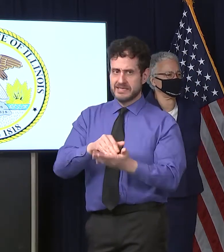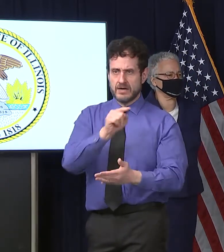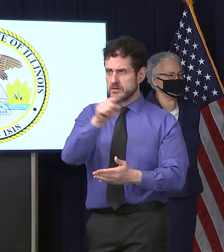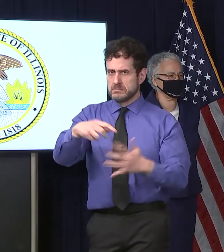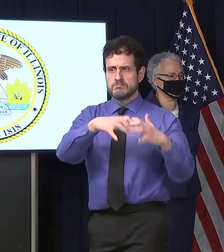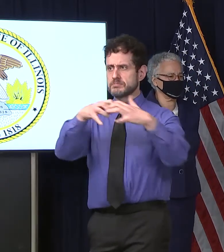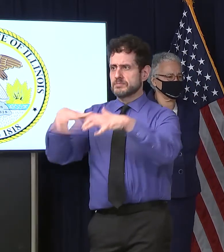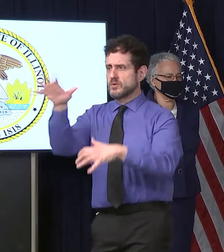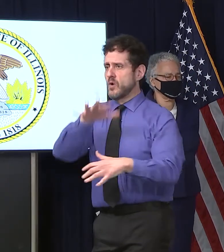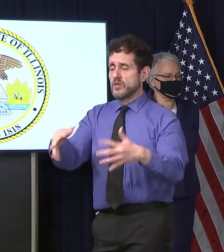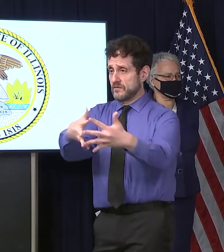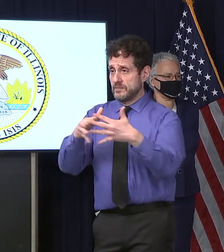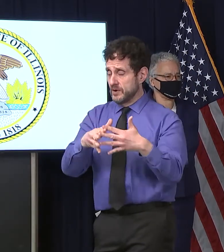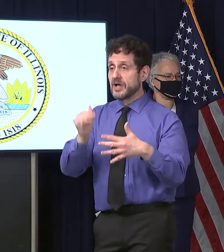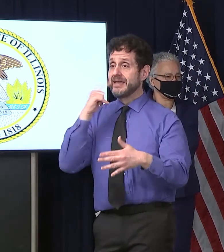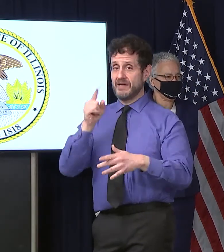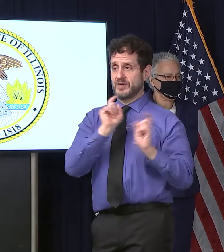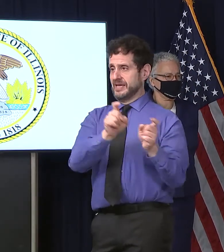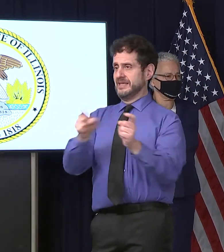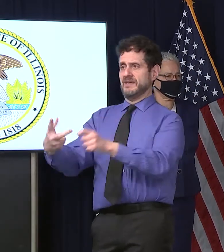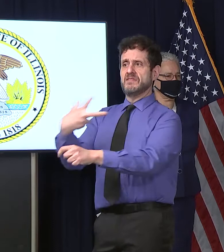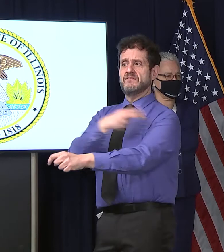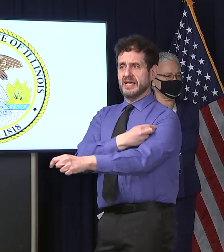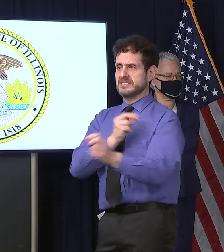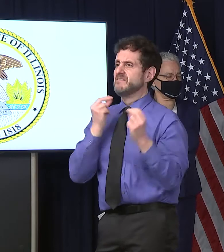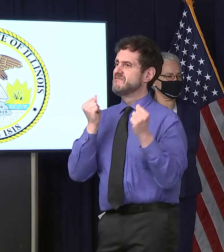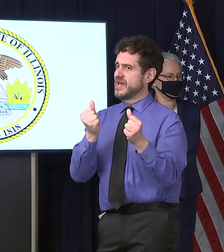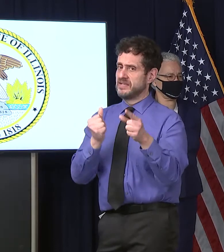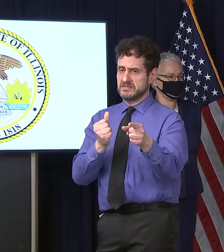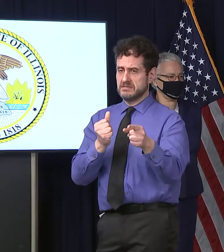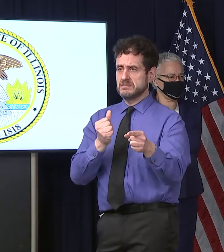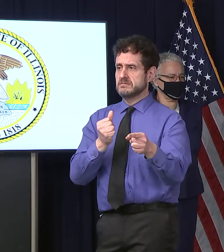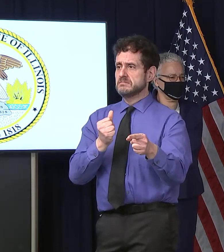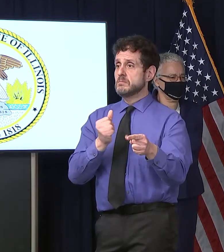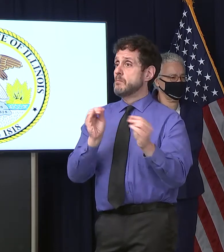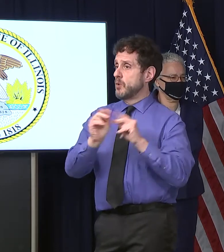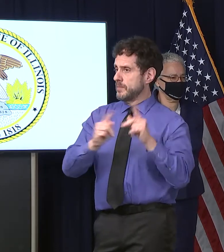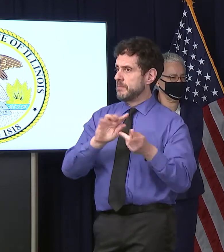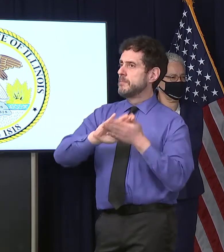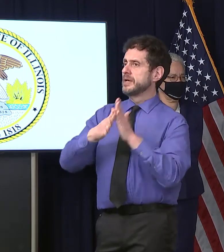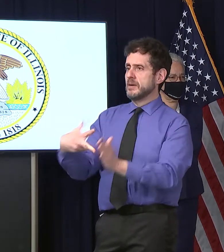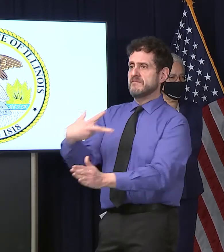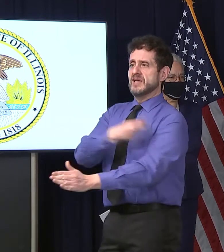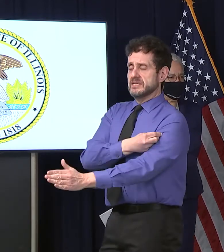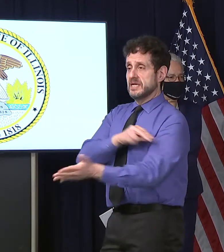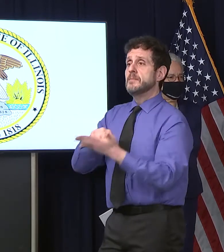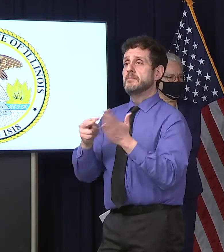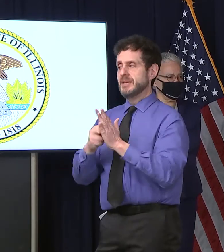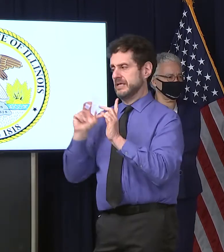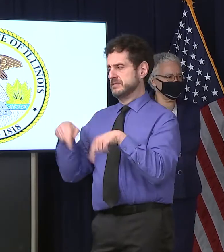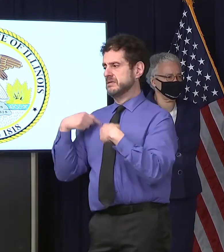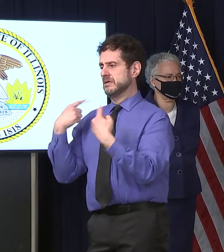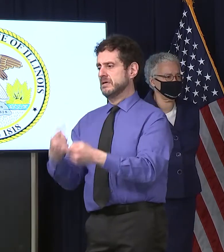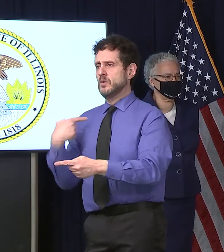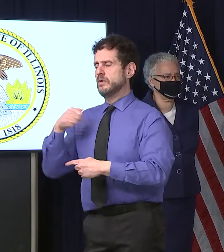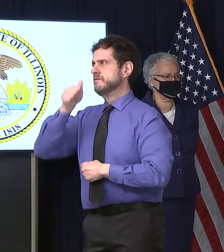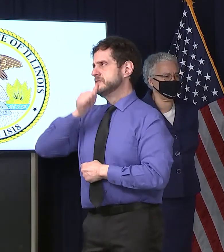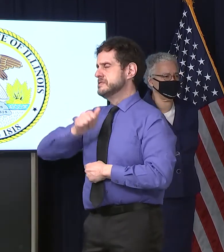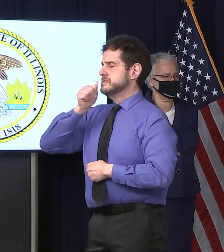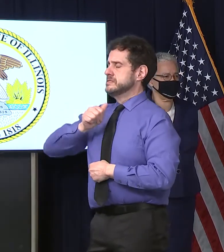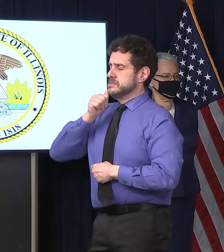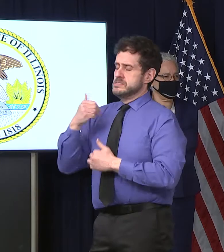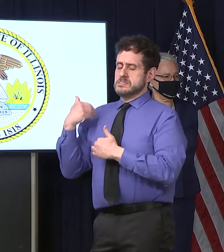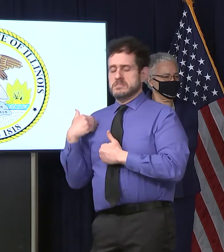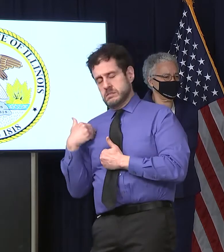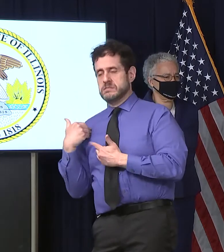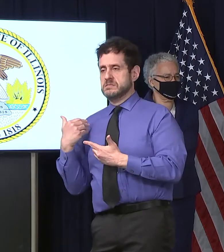vaccinated, the more quickly we can escape the grip that this pandemic has had on our nation for so long, the